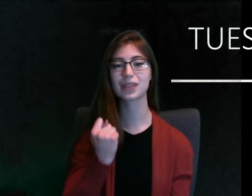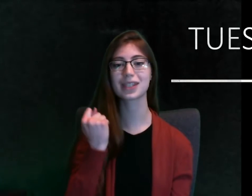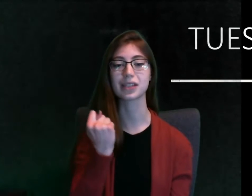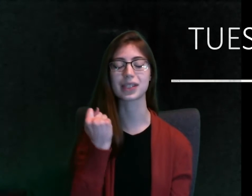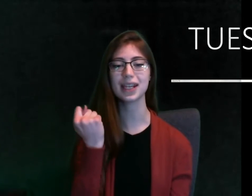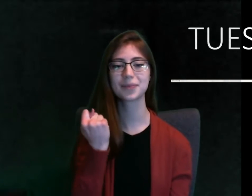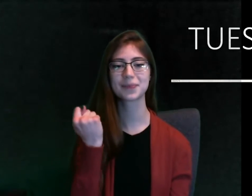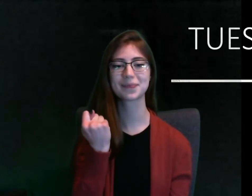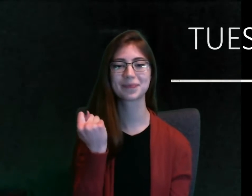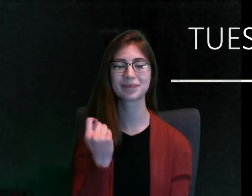Tuesday.